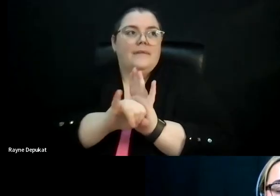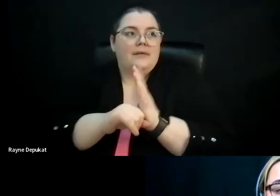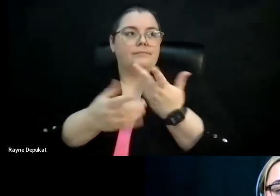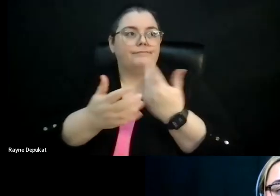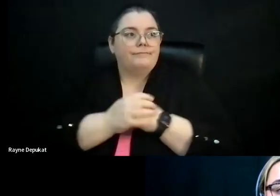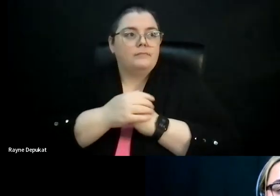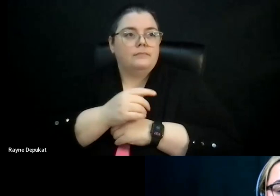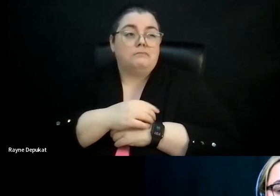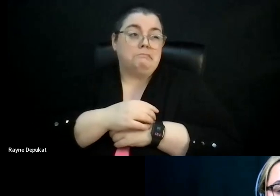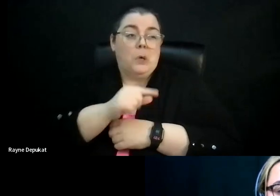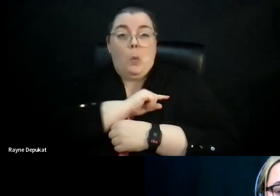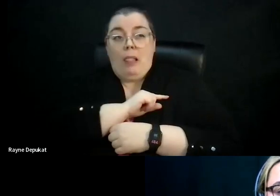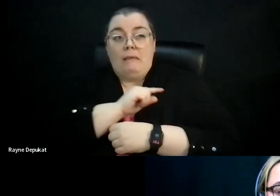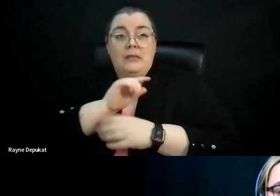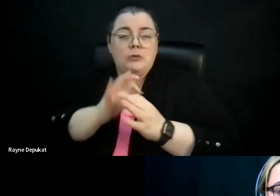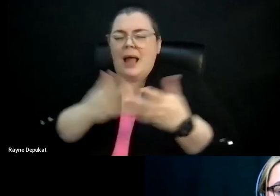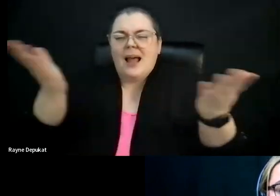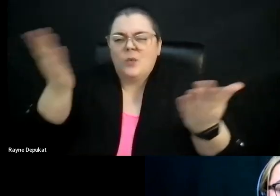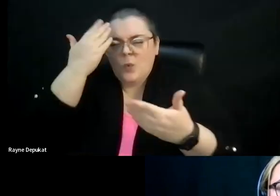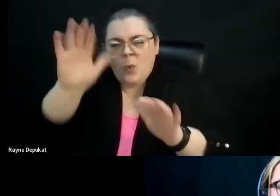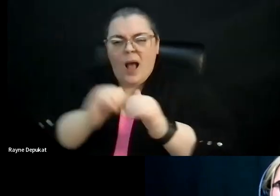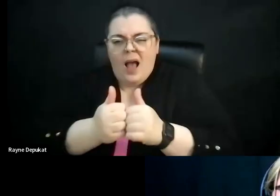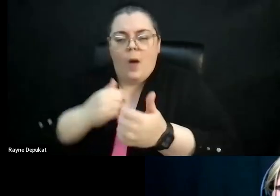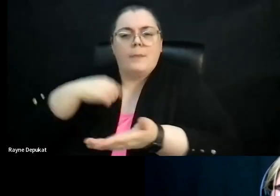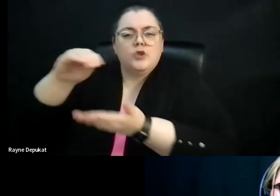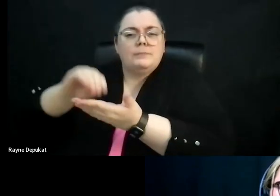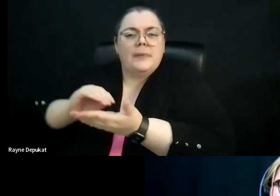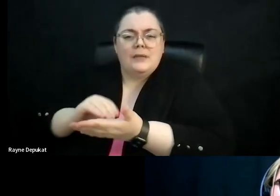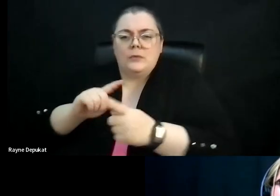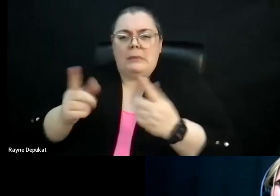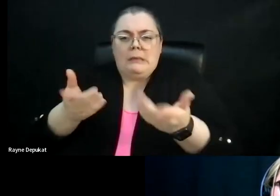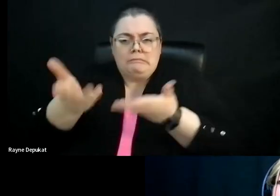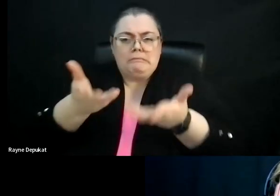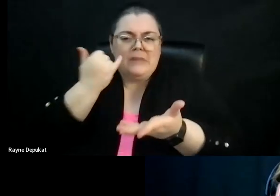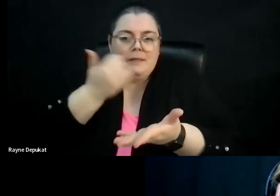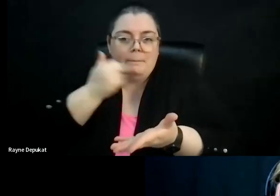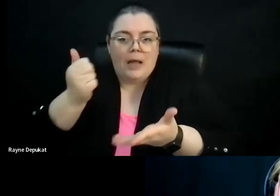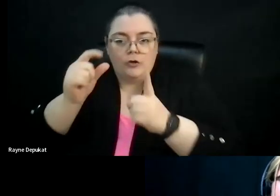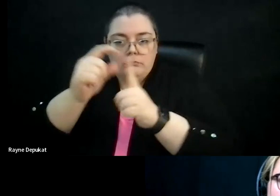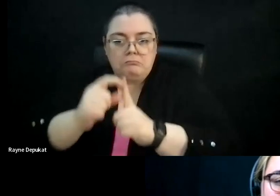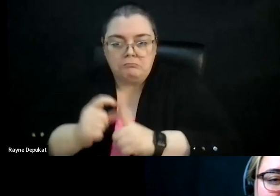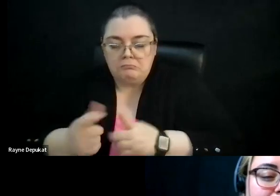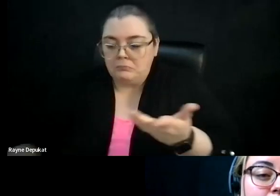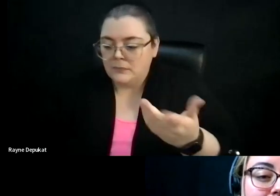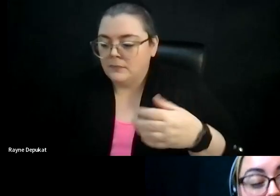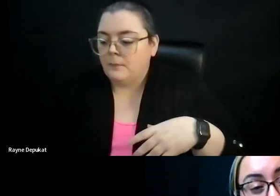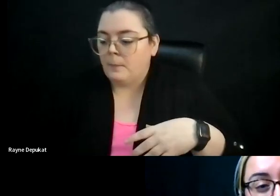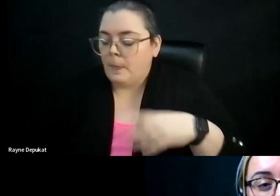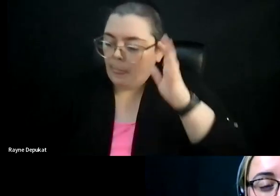identifying, I'm trying to think of the language here, qualified interpreter? I don't know. I mean, I'm going to take notes on this, but if there's better language or terminology,